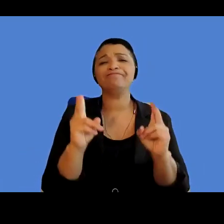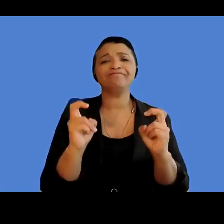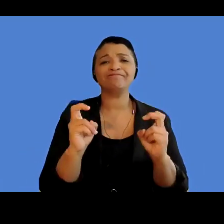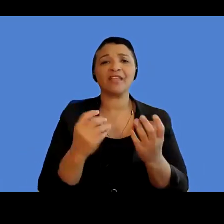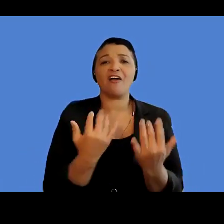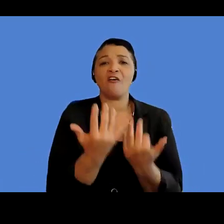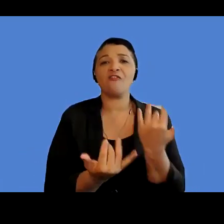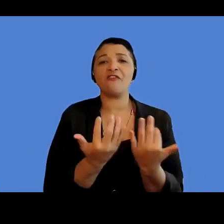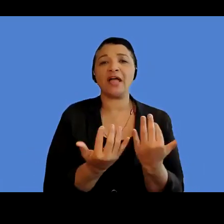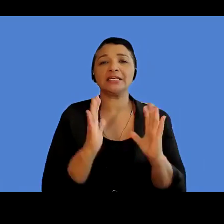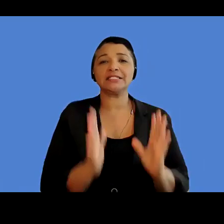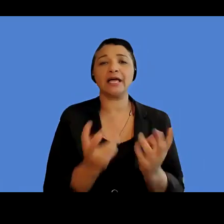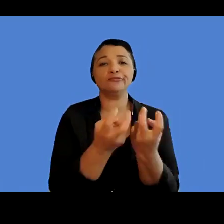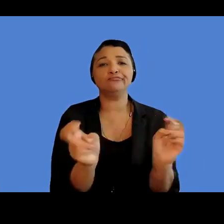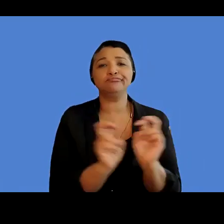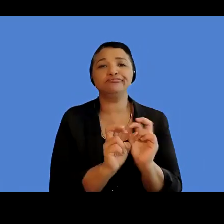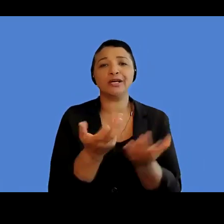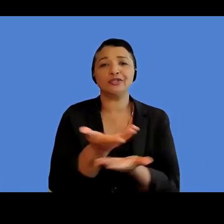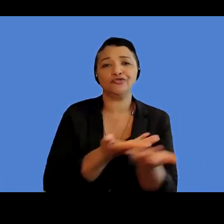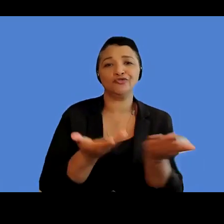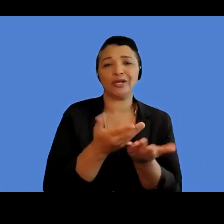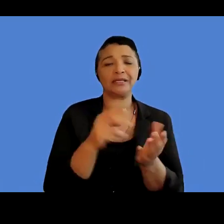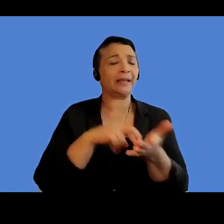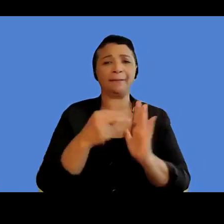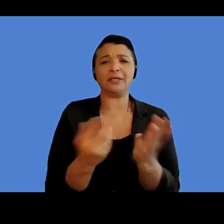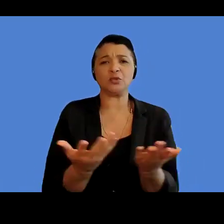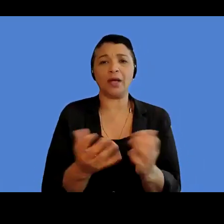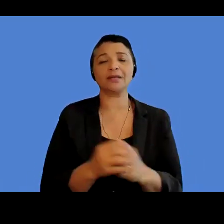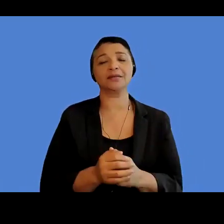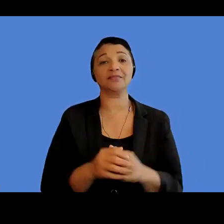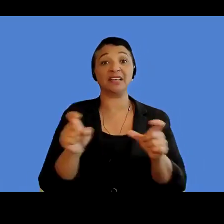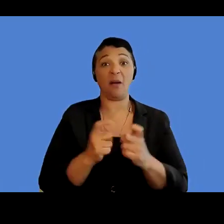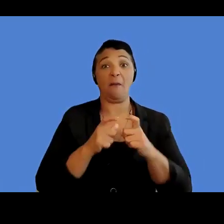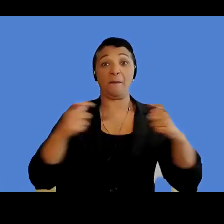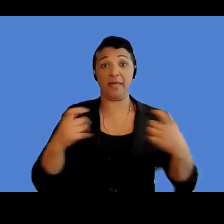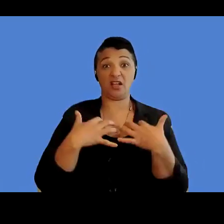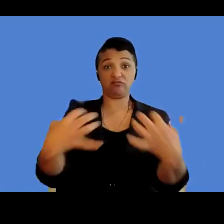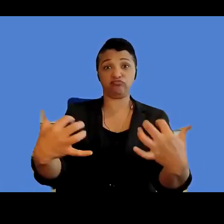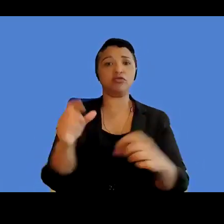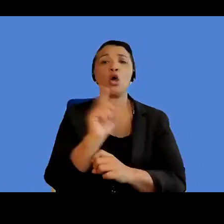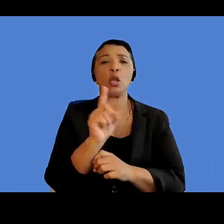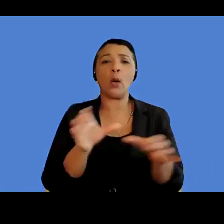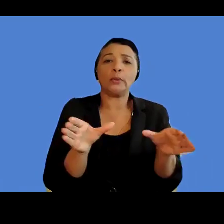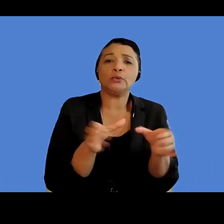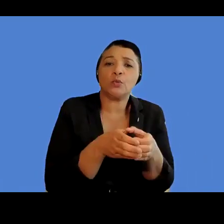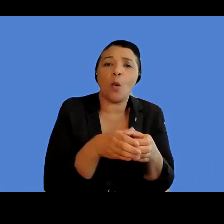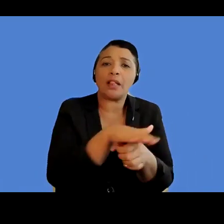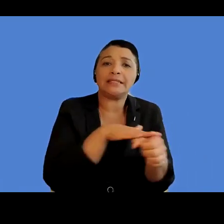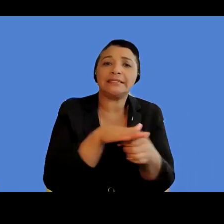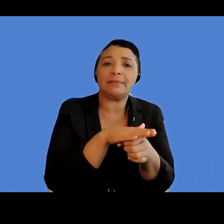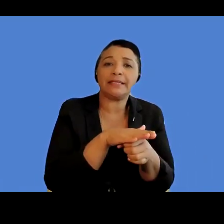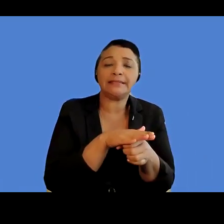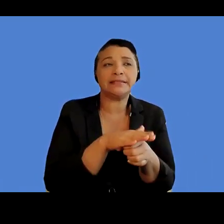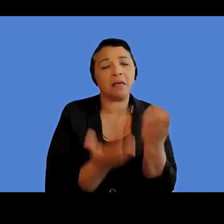chats, what we mean with this is smaller spaces for conversation, which have an audience